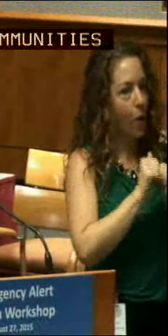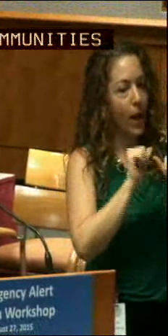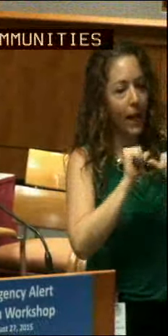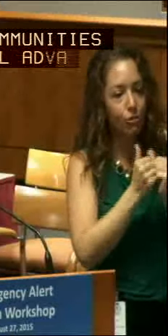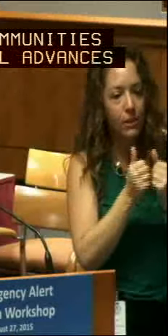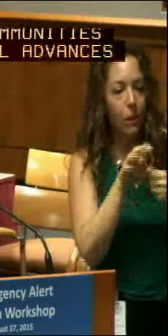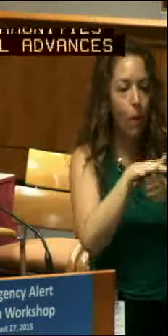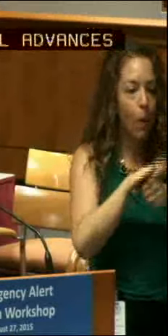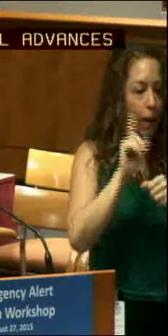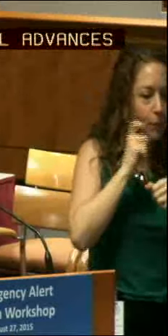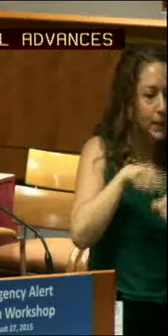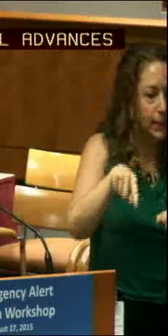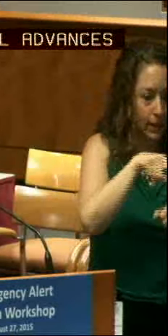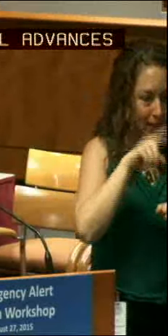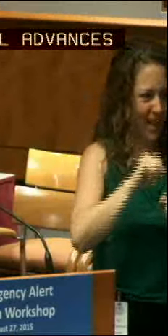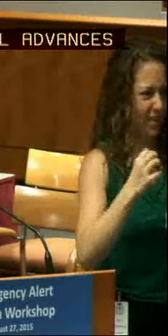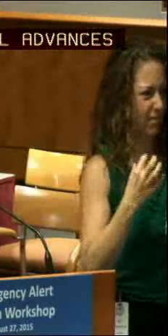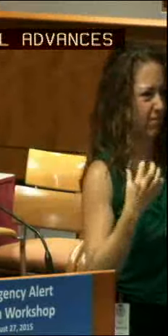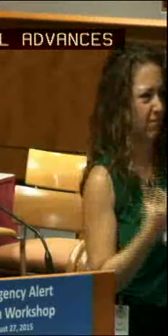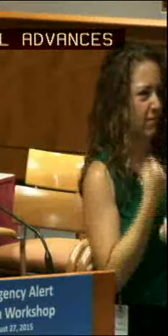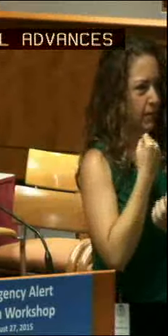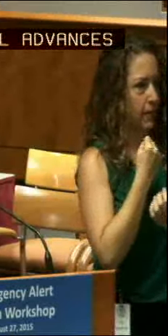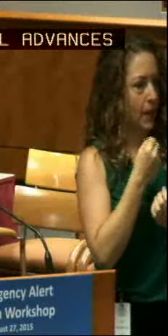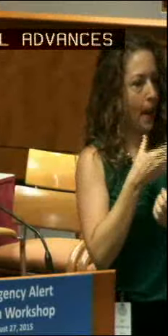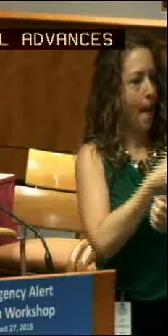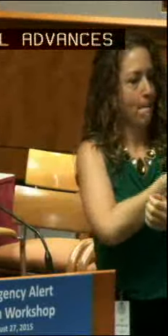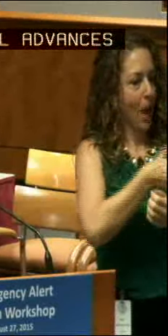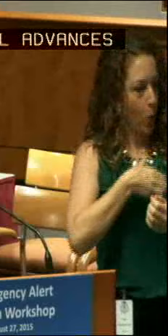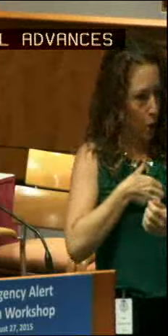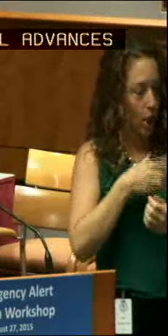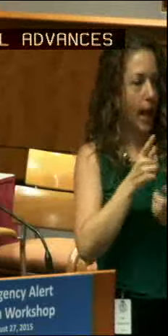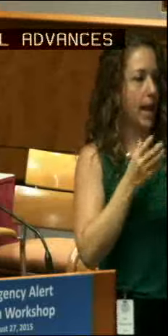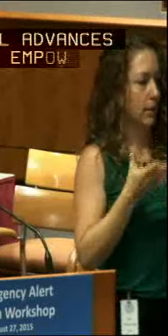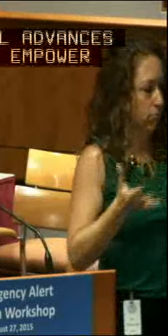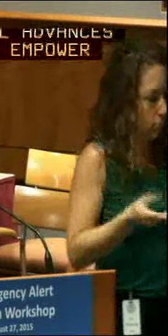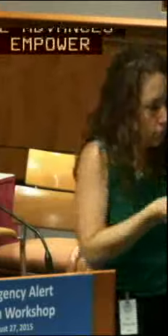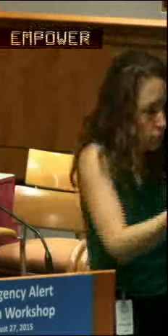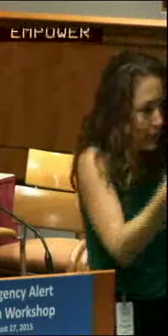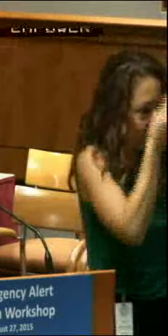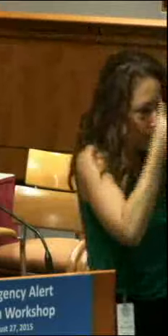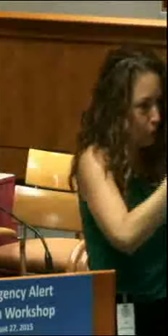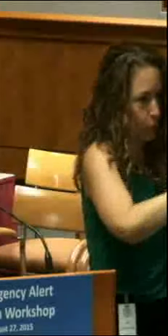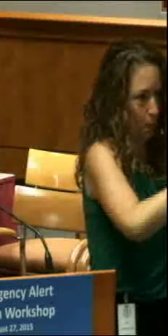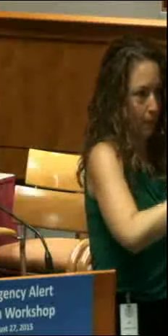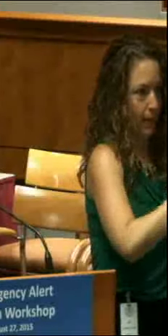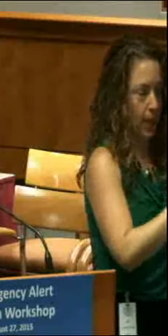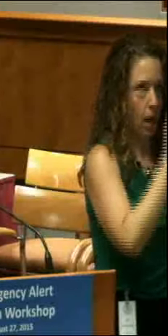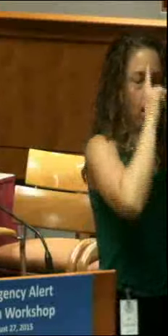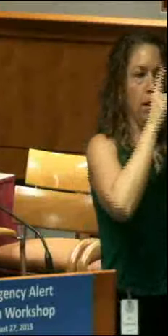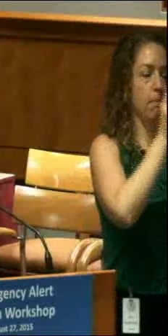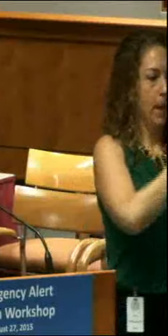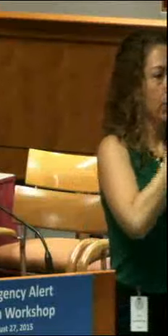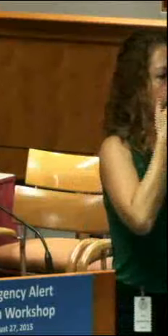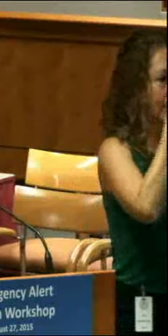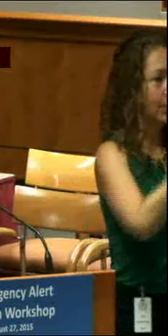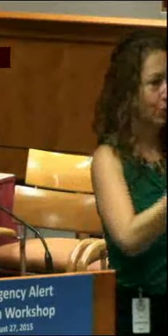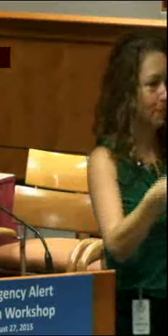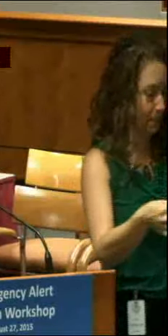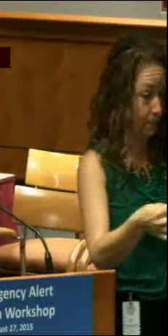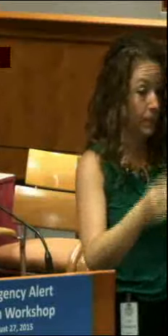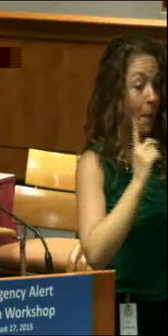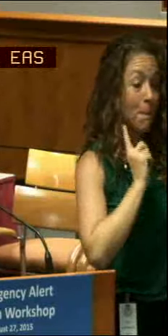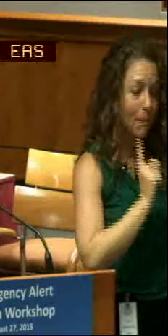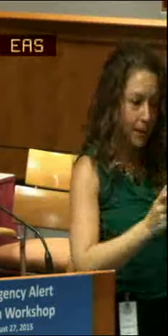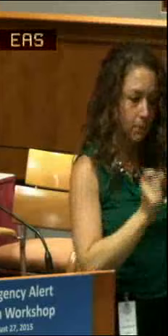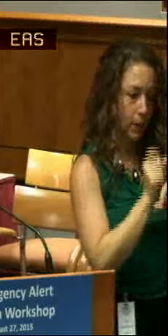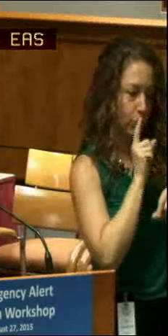to empower themselves. And with regard to making EAS messages more accessible for people living